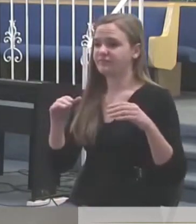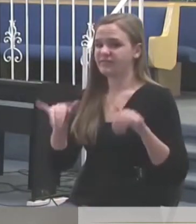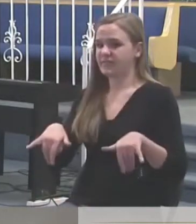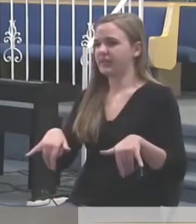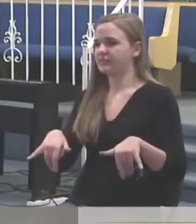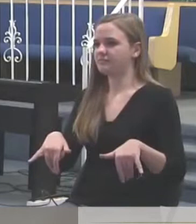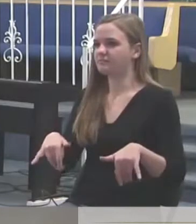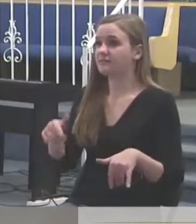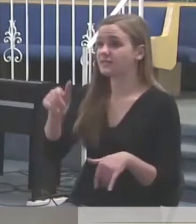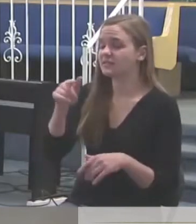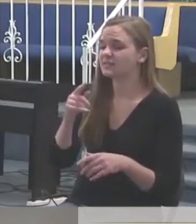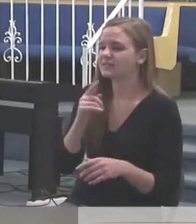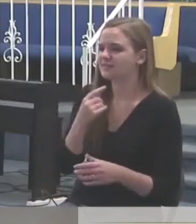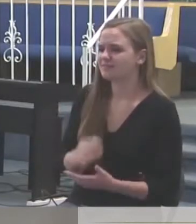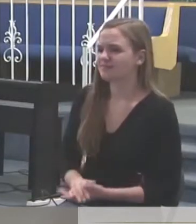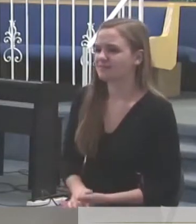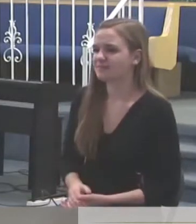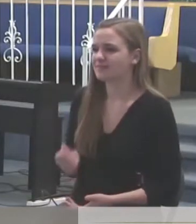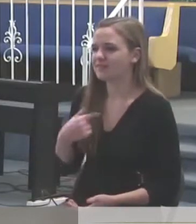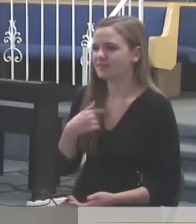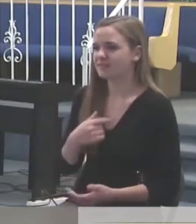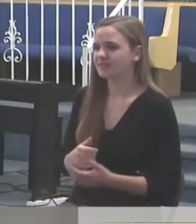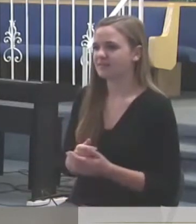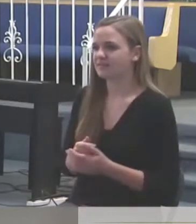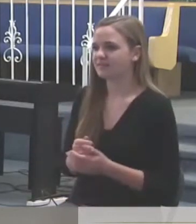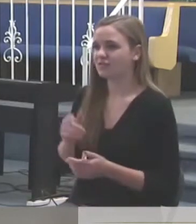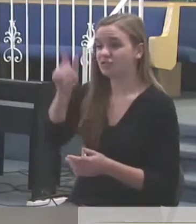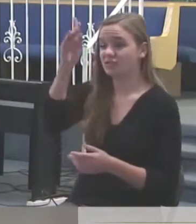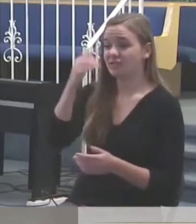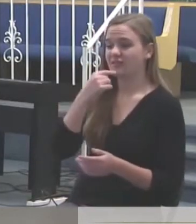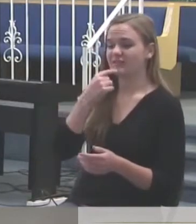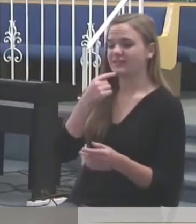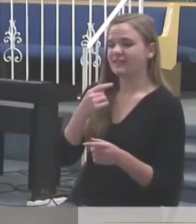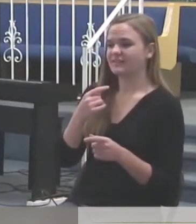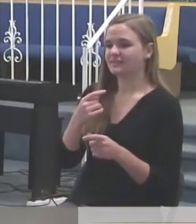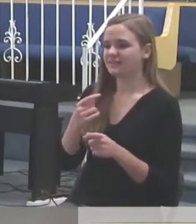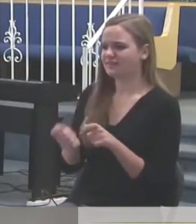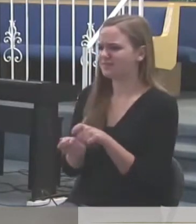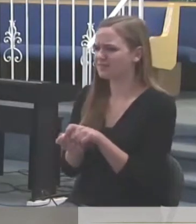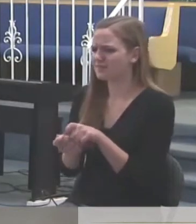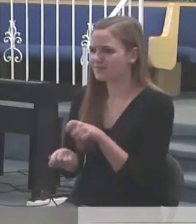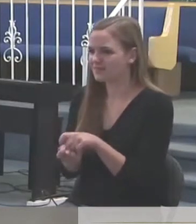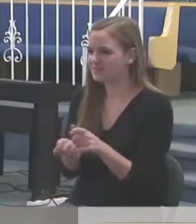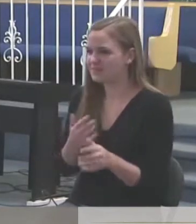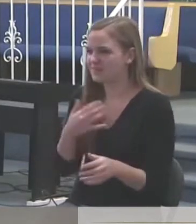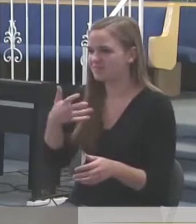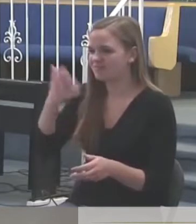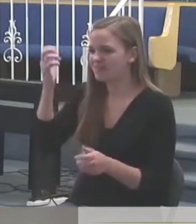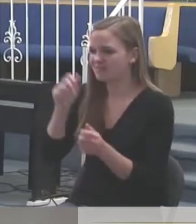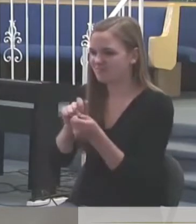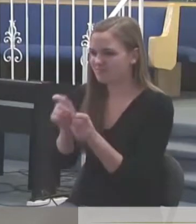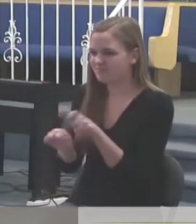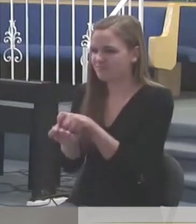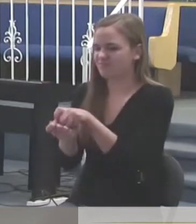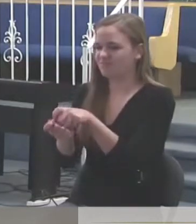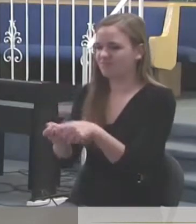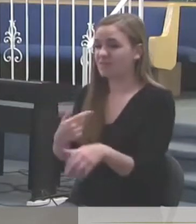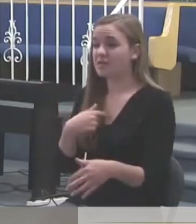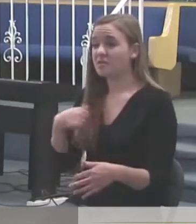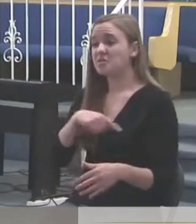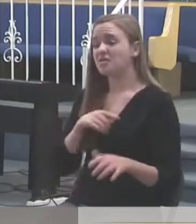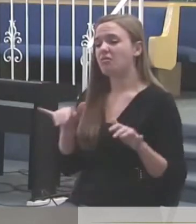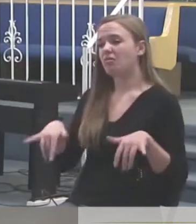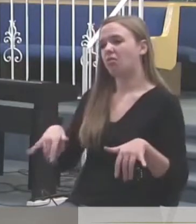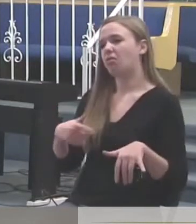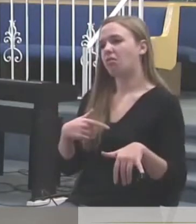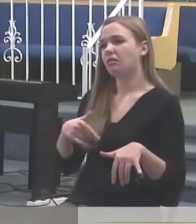God's hands. Vengeance is mine, saith the Lord. God's going to get you. Then we sit back brooding and pouting because God